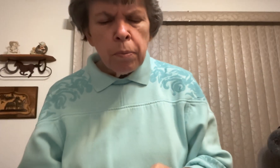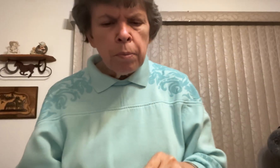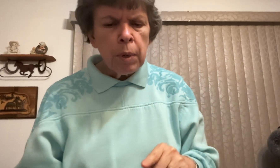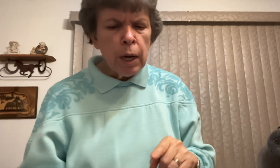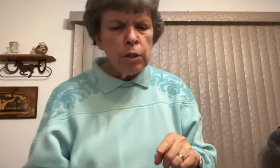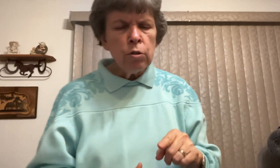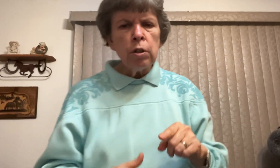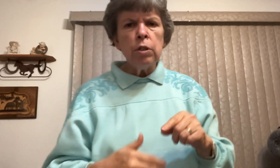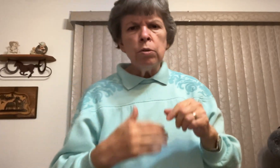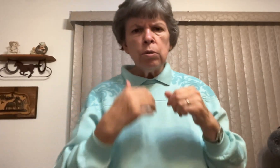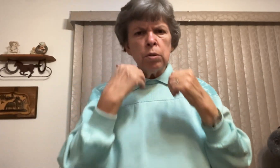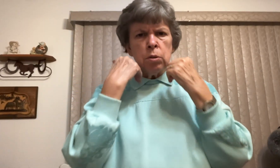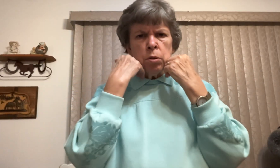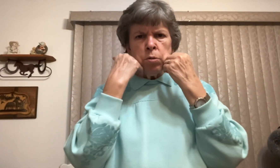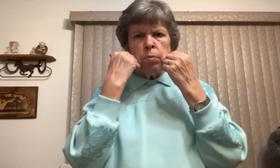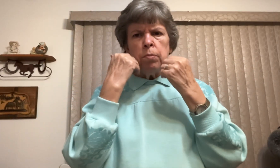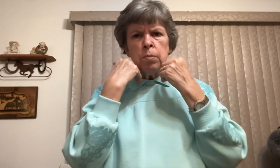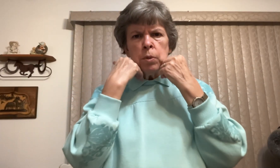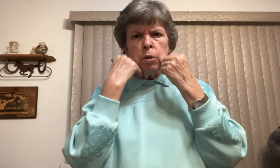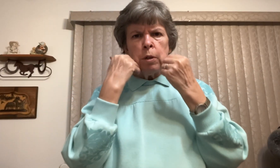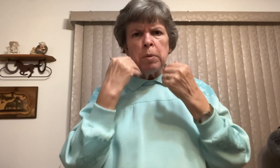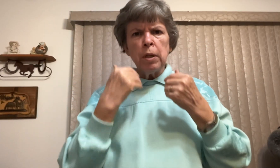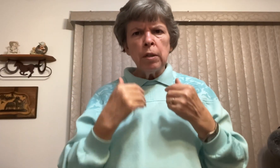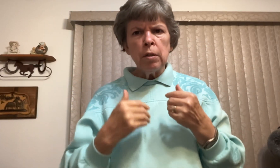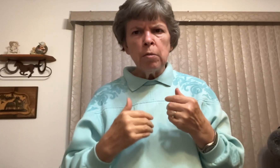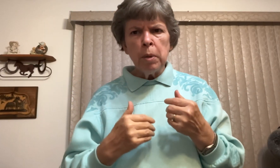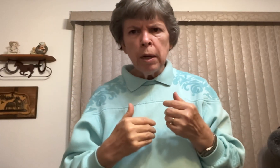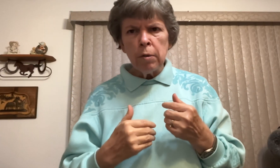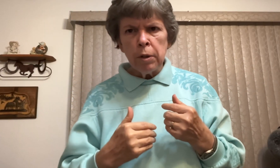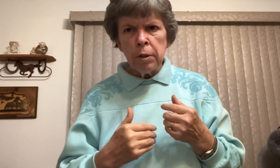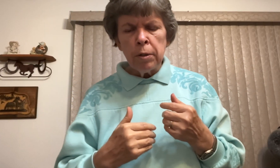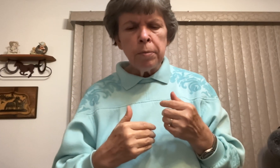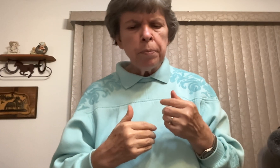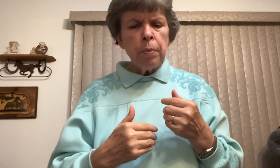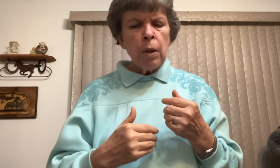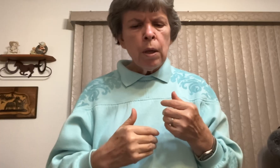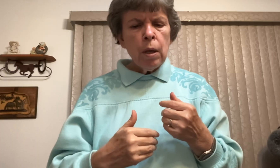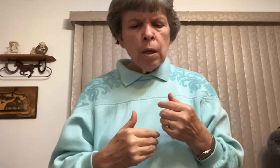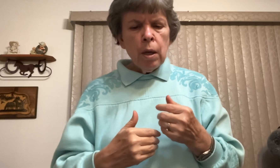but I usually use two. Sorry, I'm getting a low battery here.